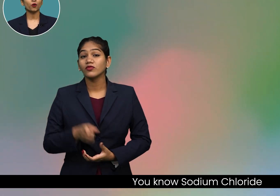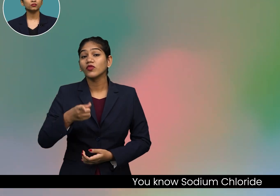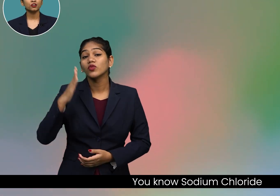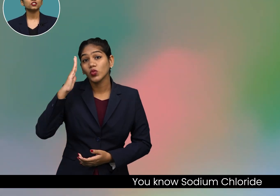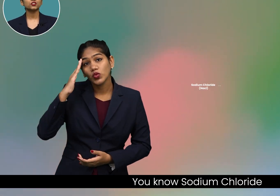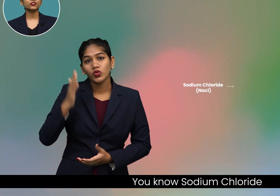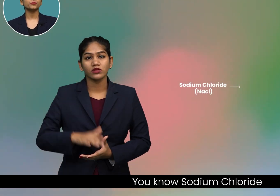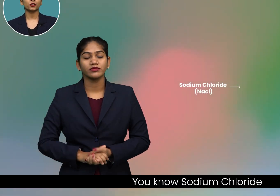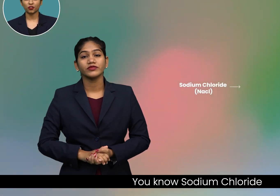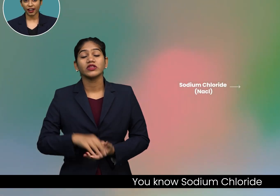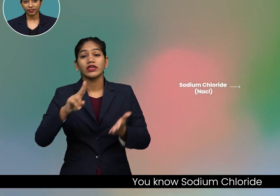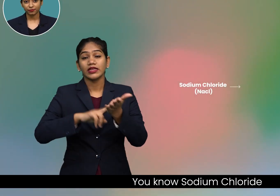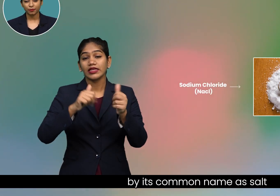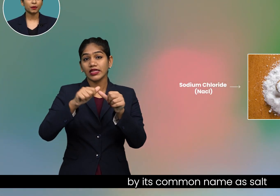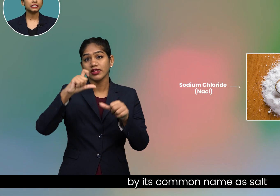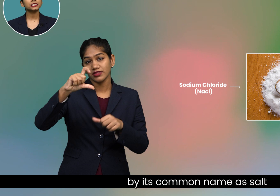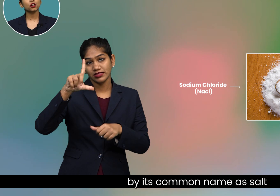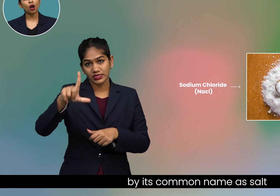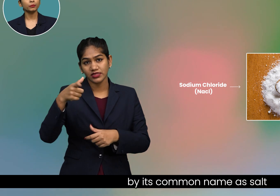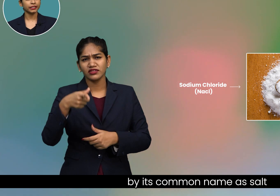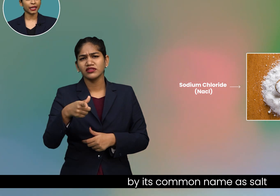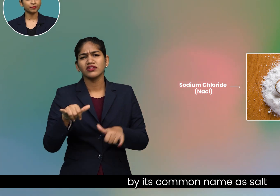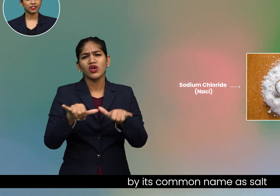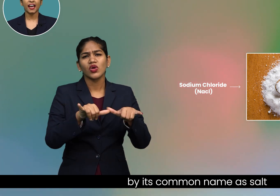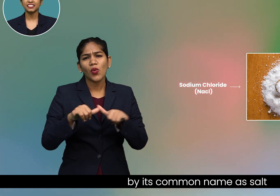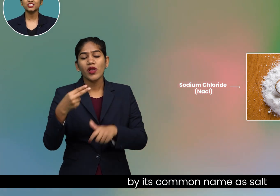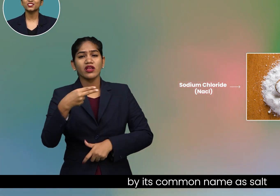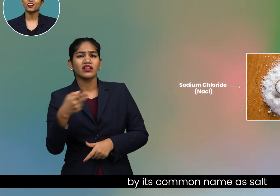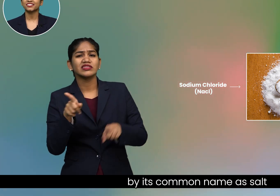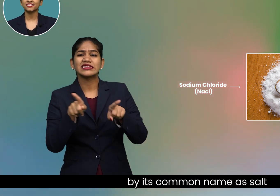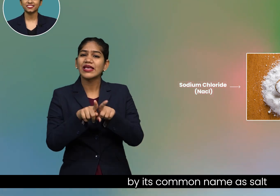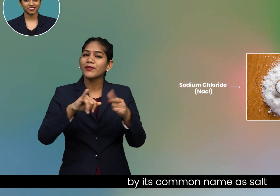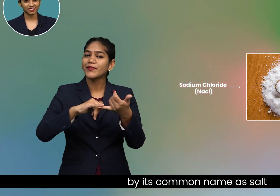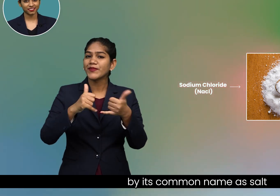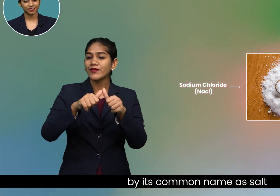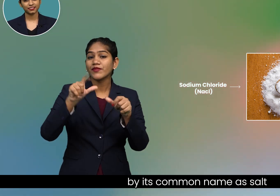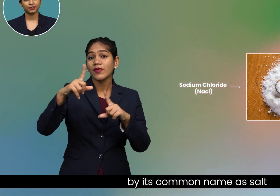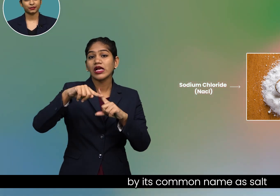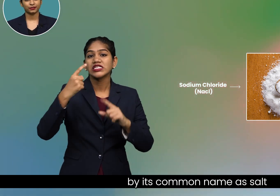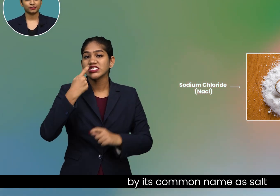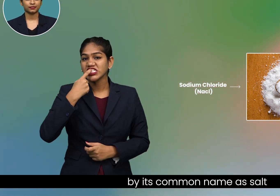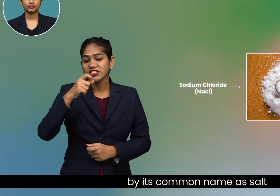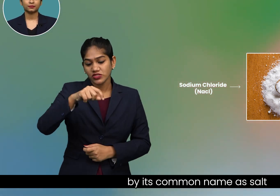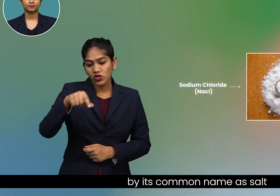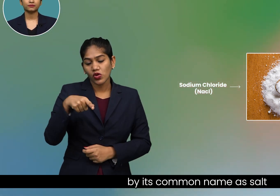You know sodium chloride by its common name as salt.